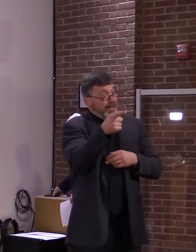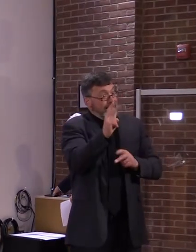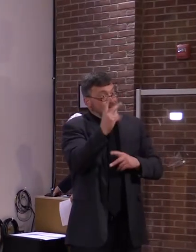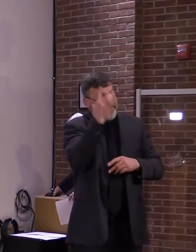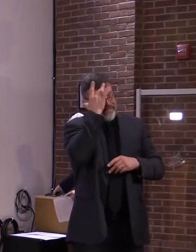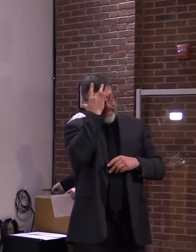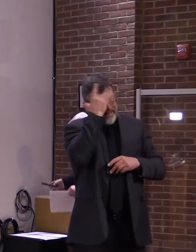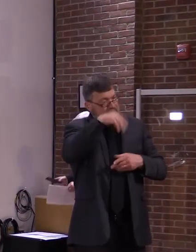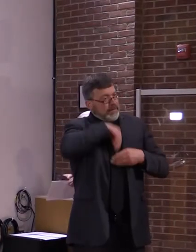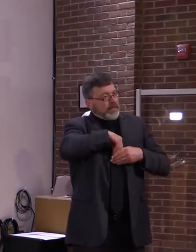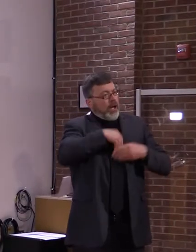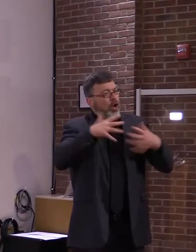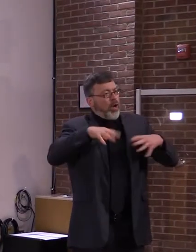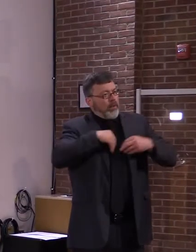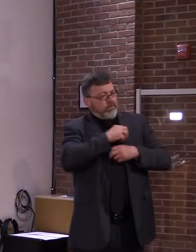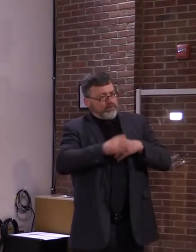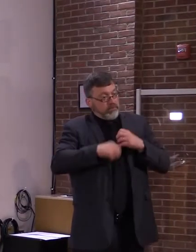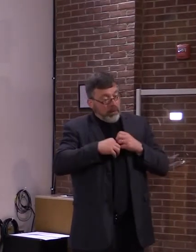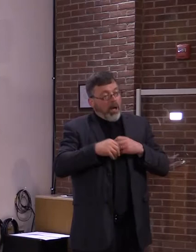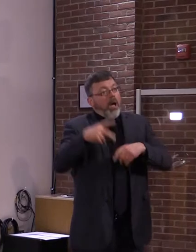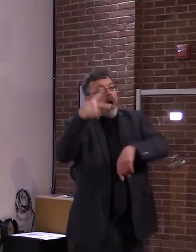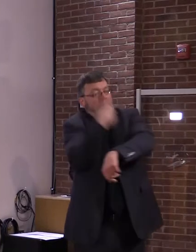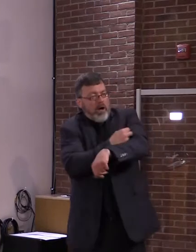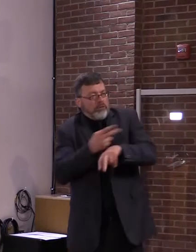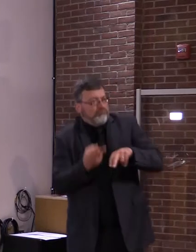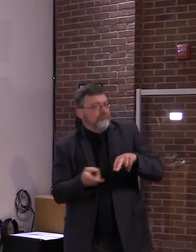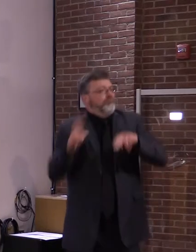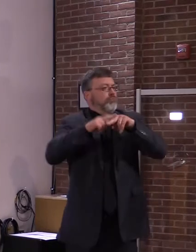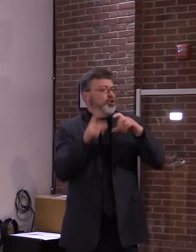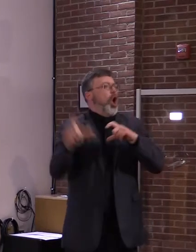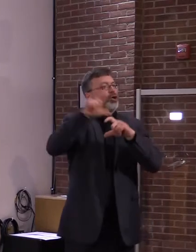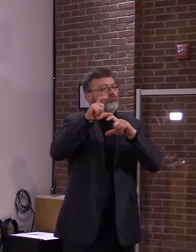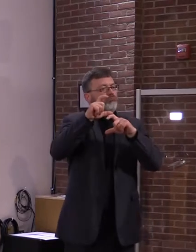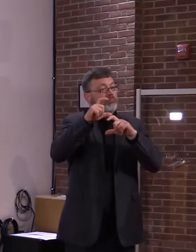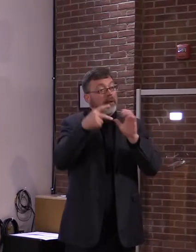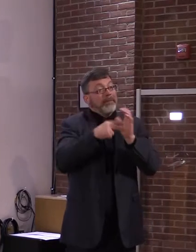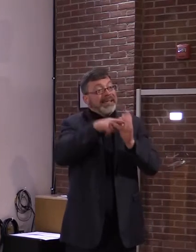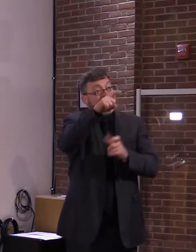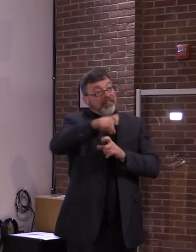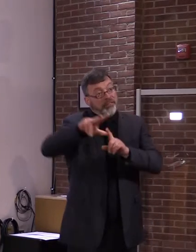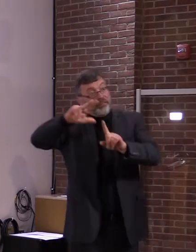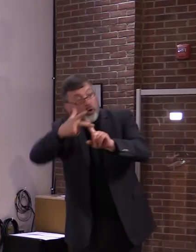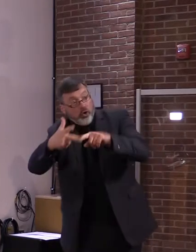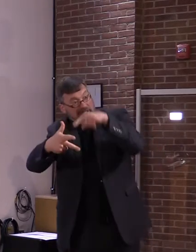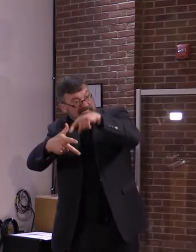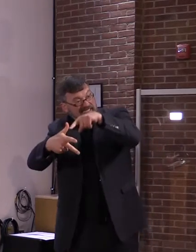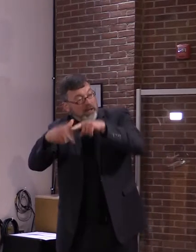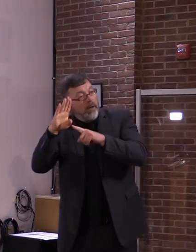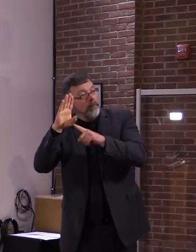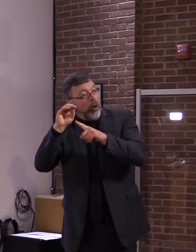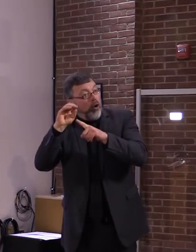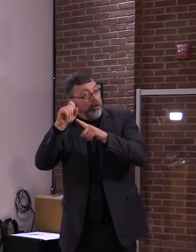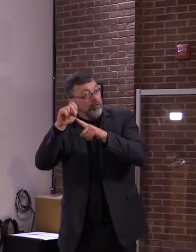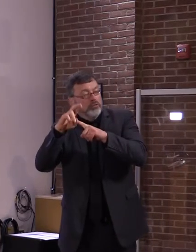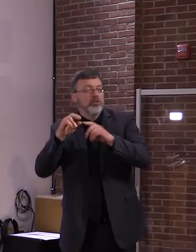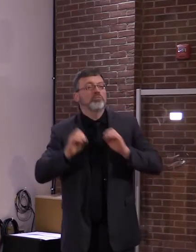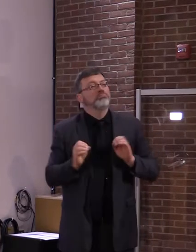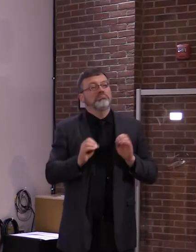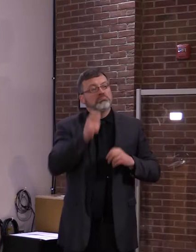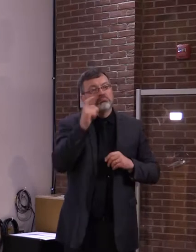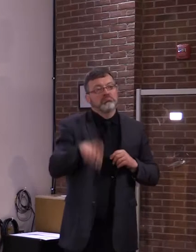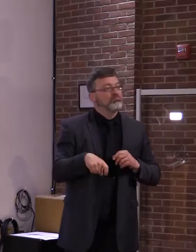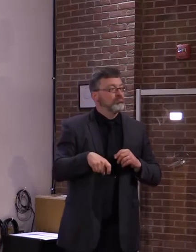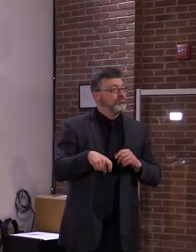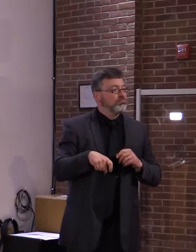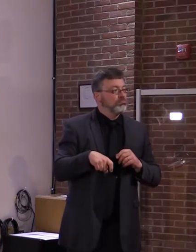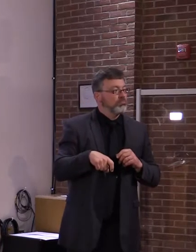thought previously. But this is good evidence that not only are we protected now, but our bodies can recognize and